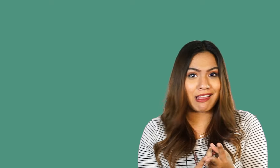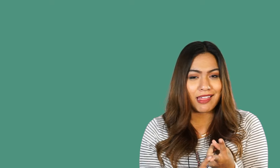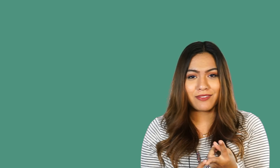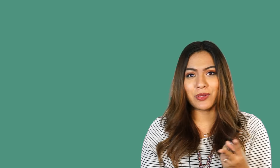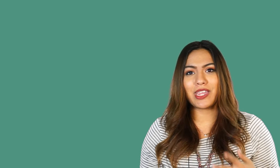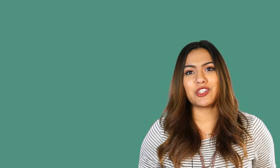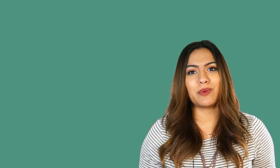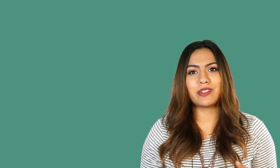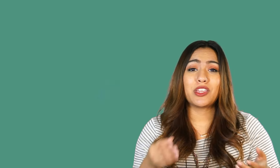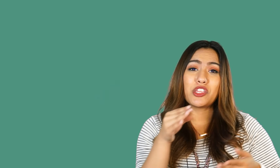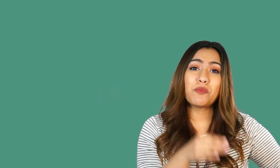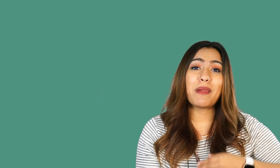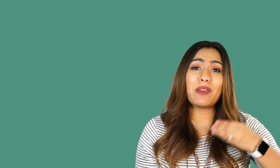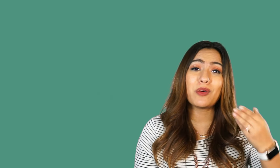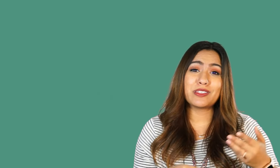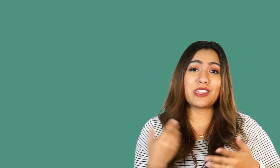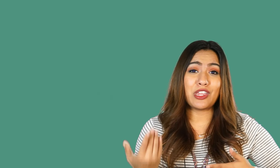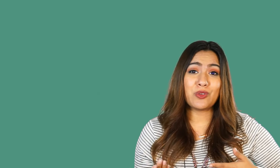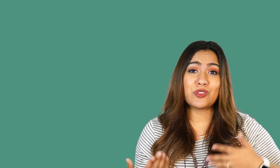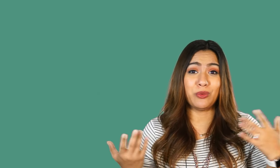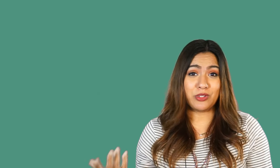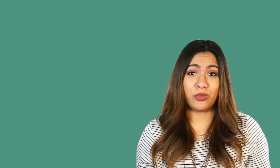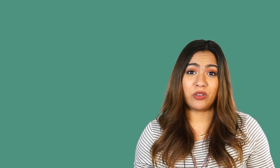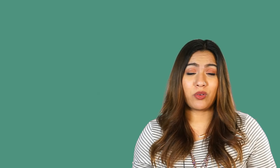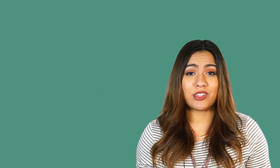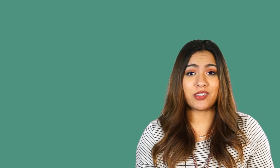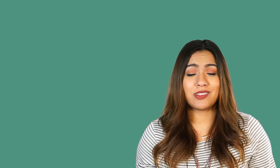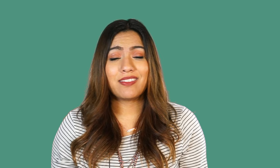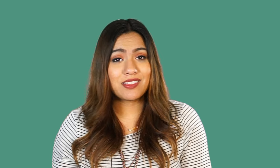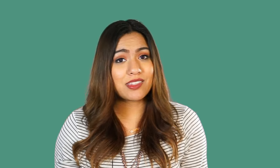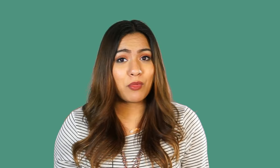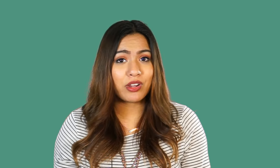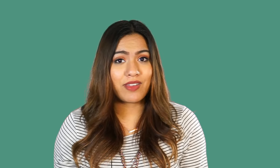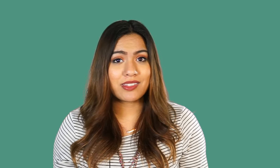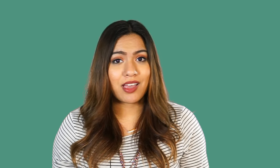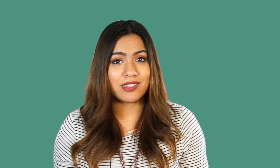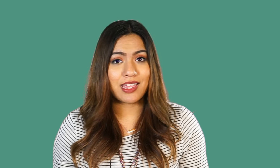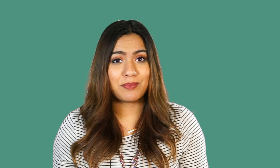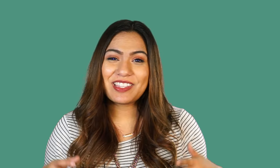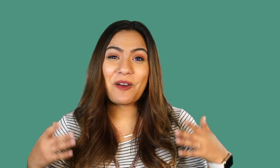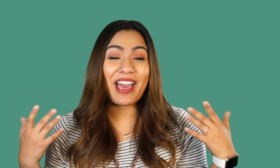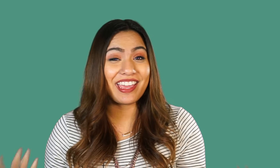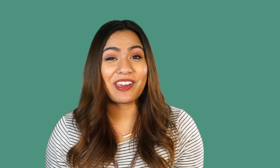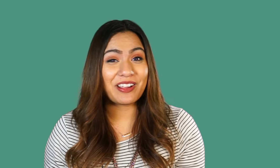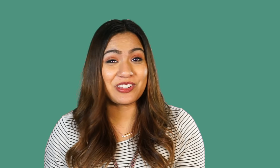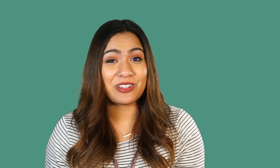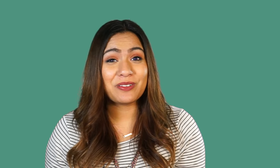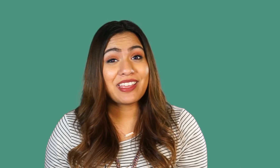lot of location words, you might want to use your rhetorical questions. This is a more advanced concept, so I encourage you